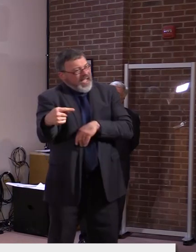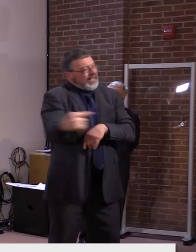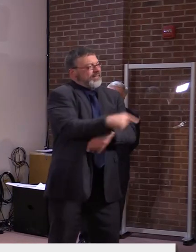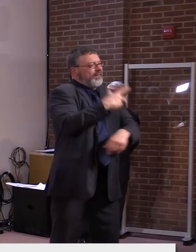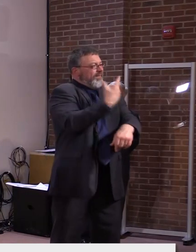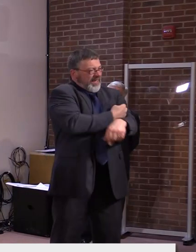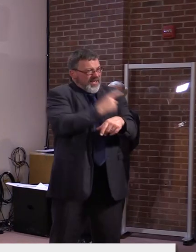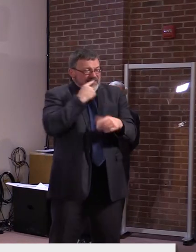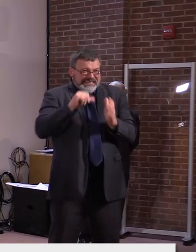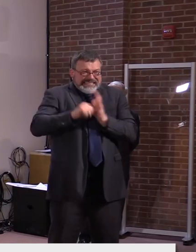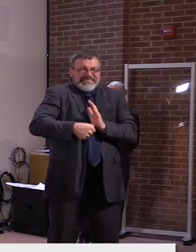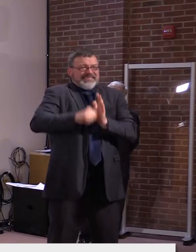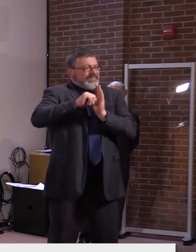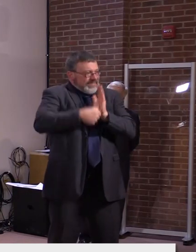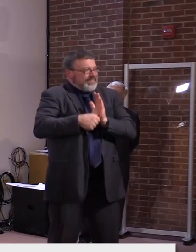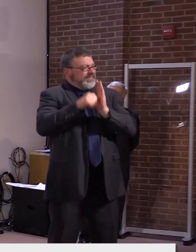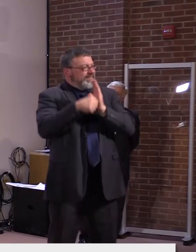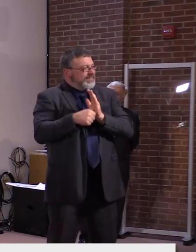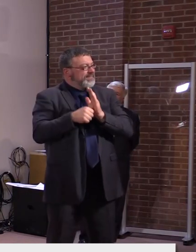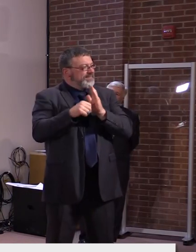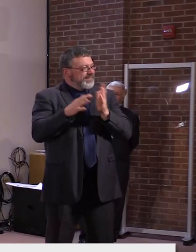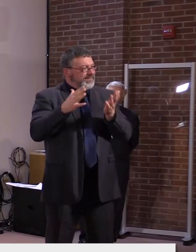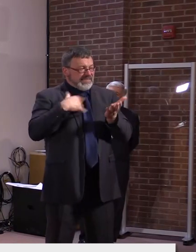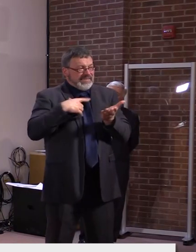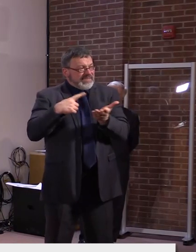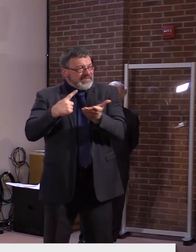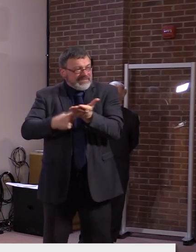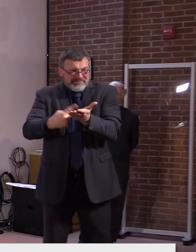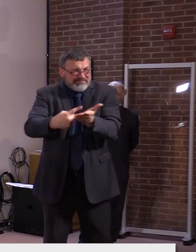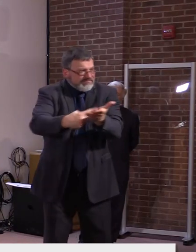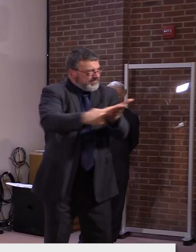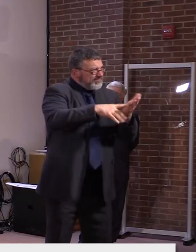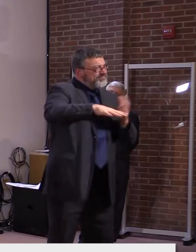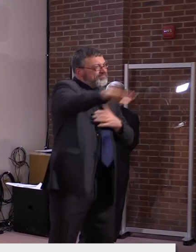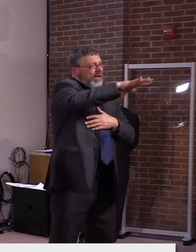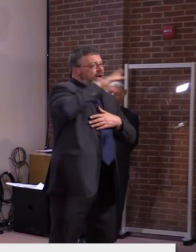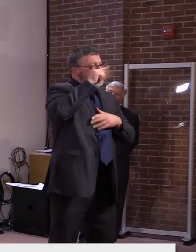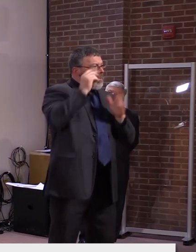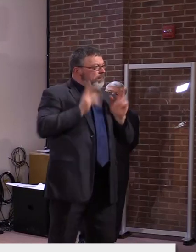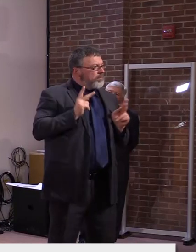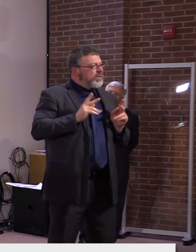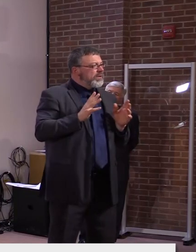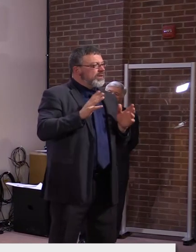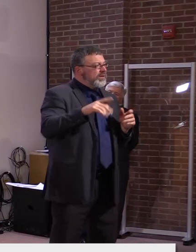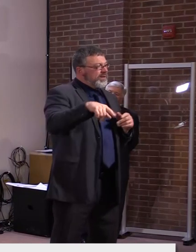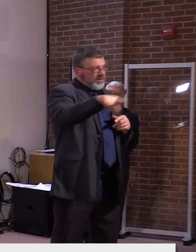and to talk to Vermonters. I think Vermonters feel as though we're moving in the right direction.